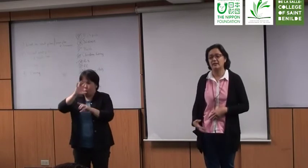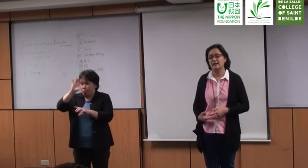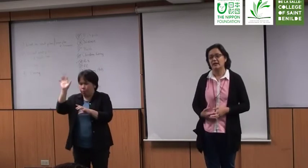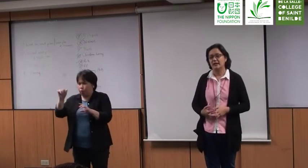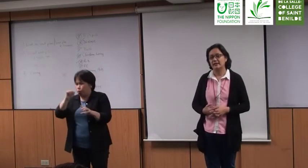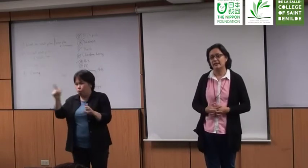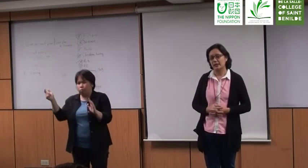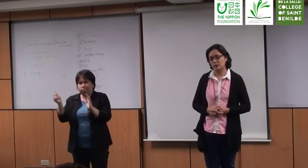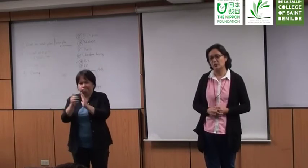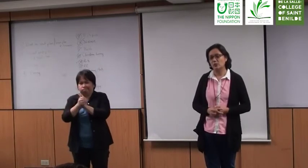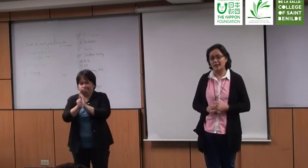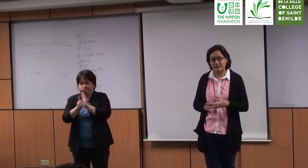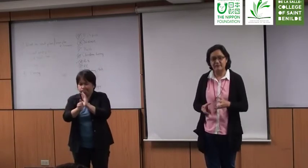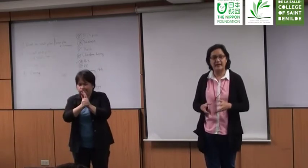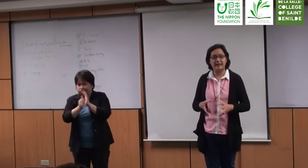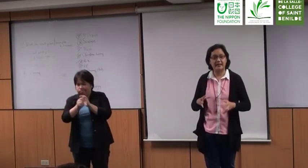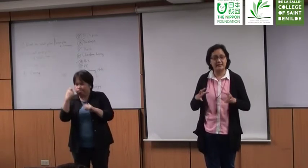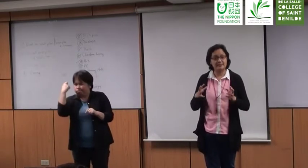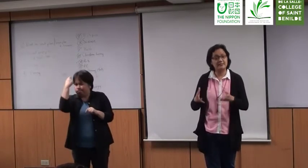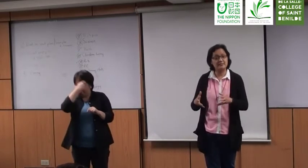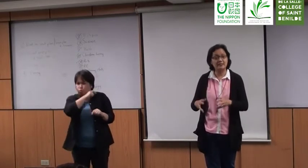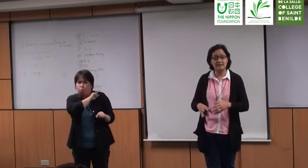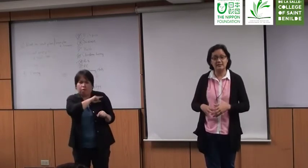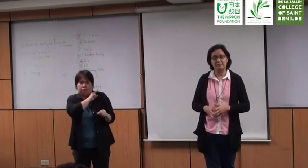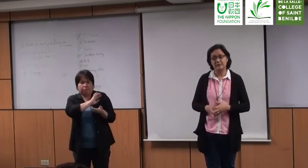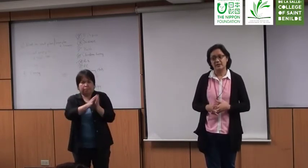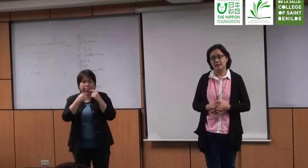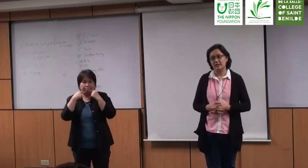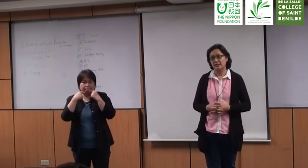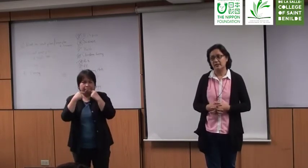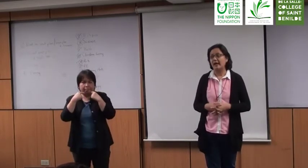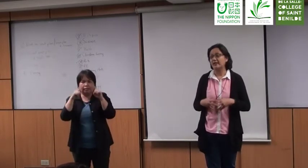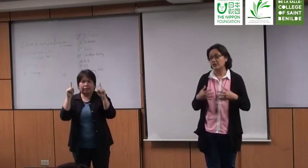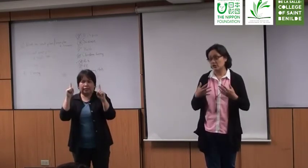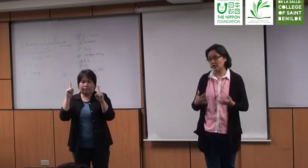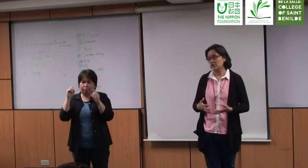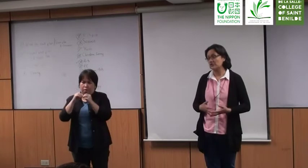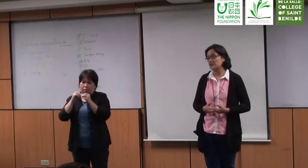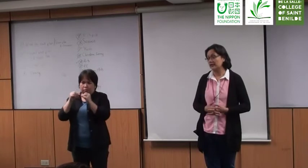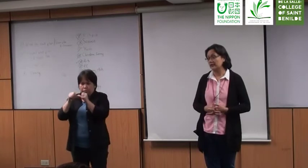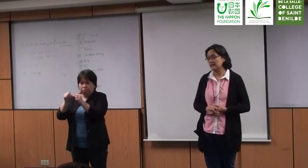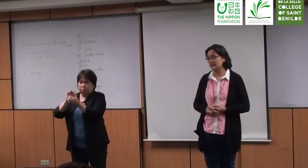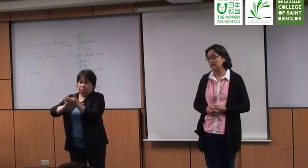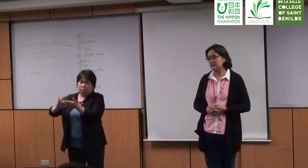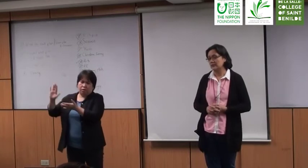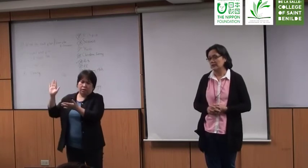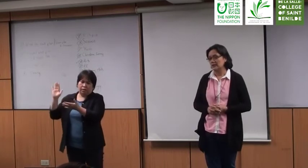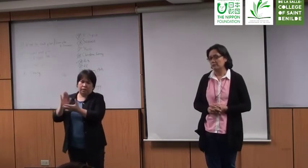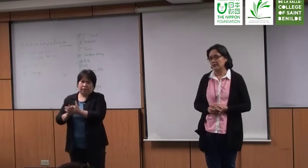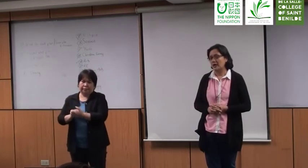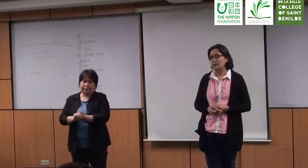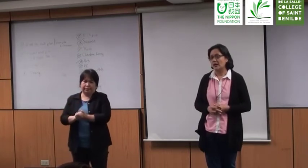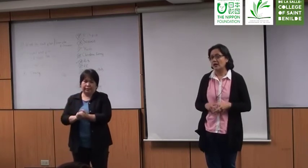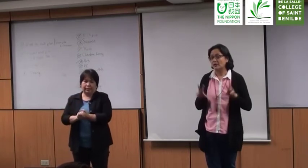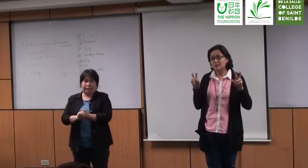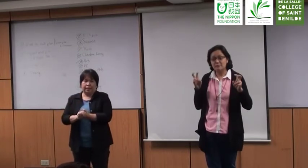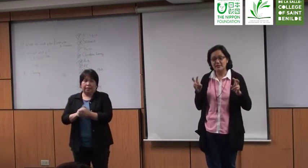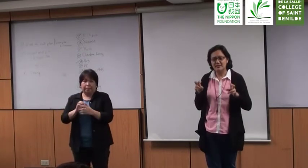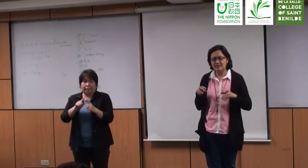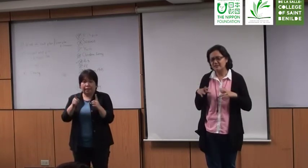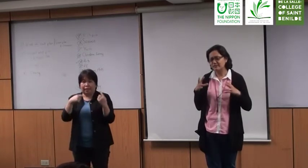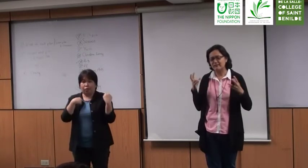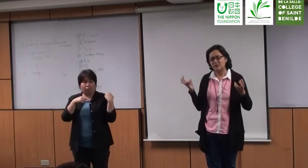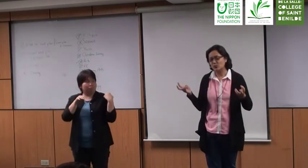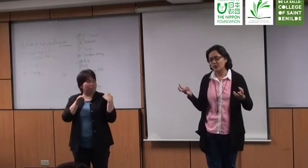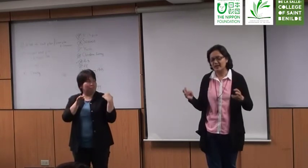defined, and that they will qualify and succeed in their higher education studies. But our